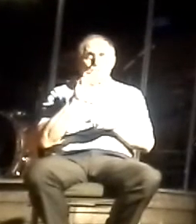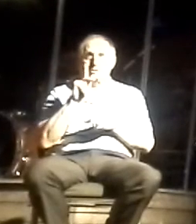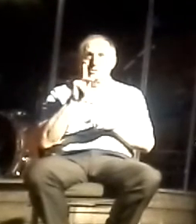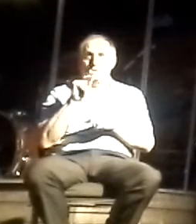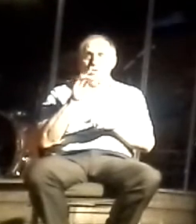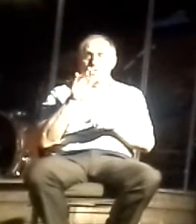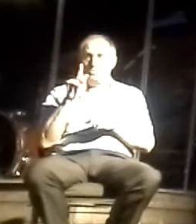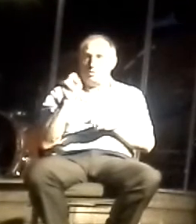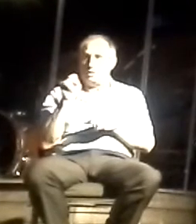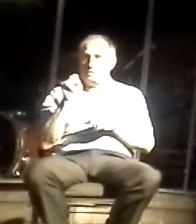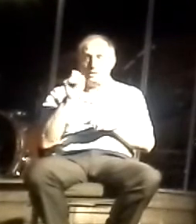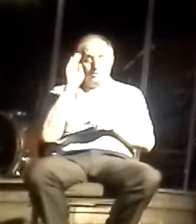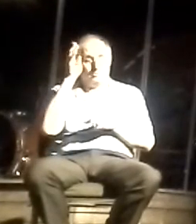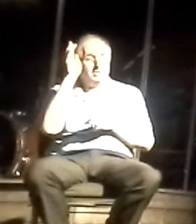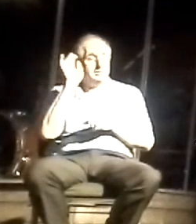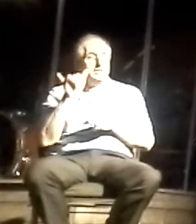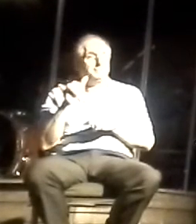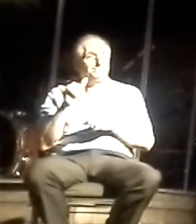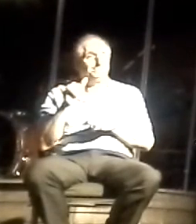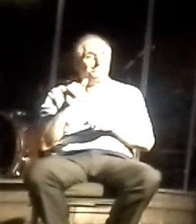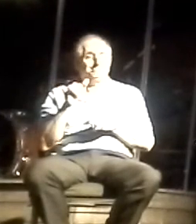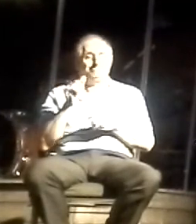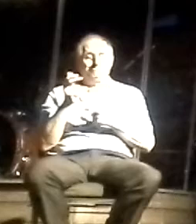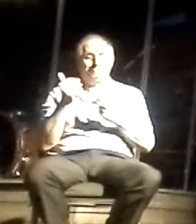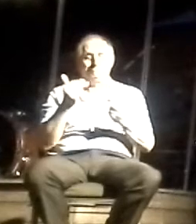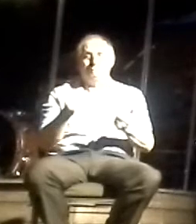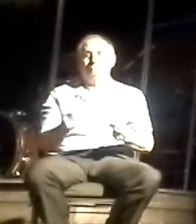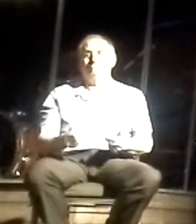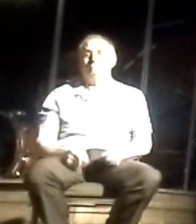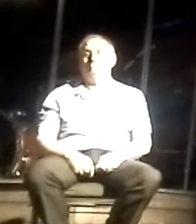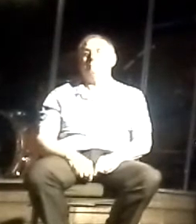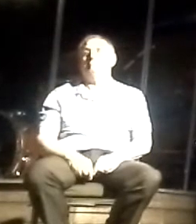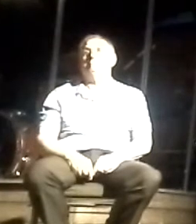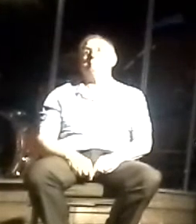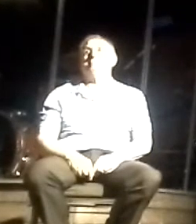Not in the Bible, but I just made it up right there.